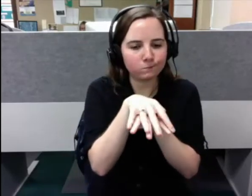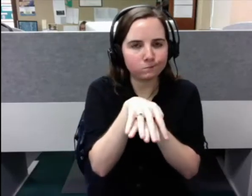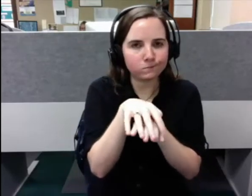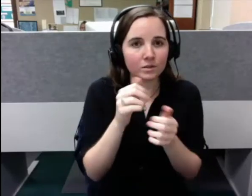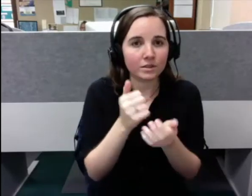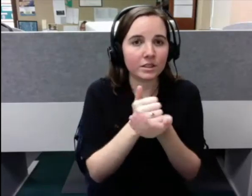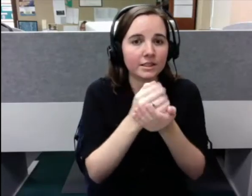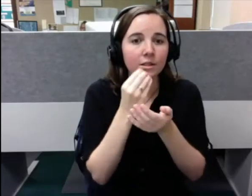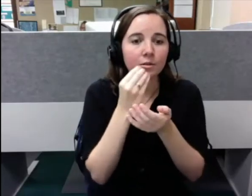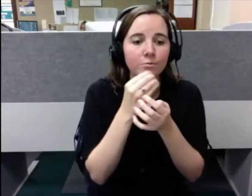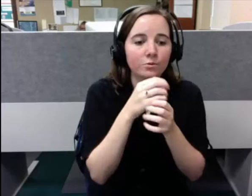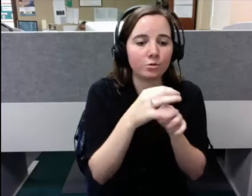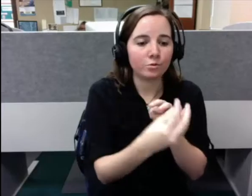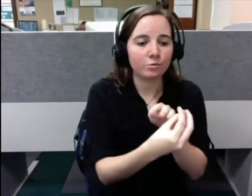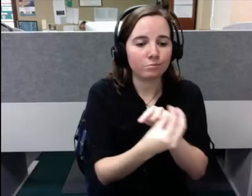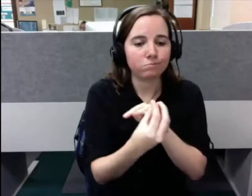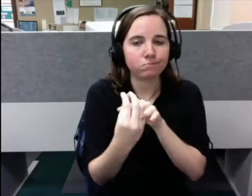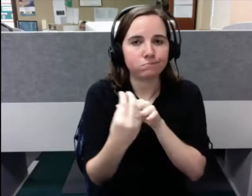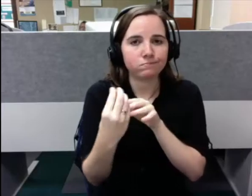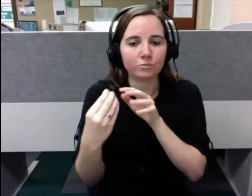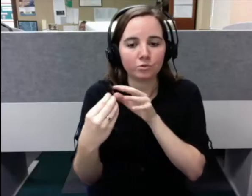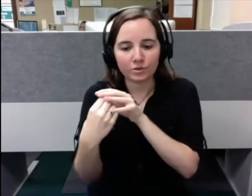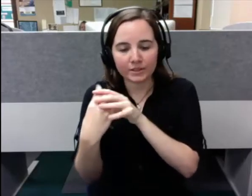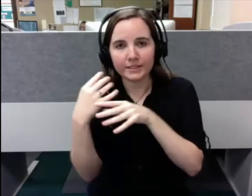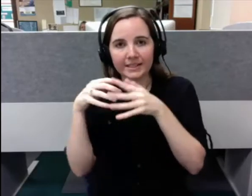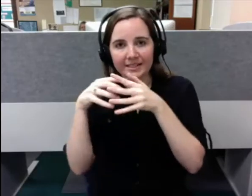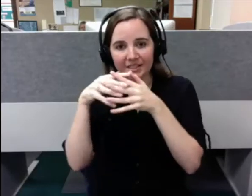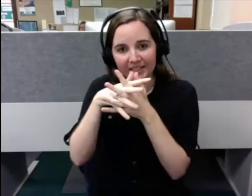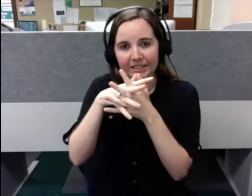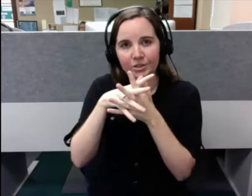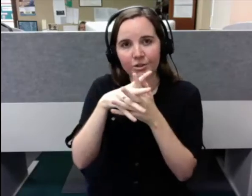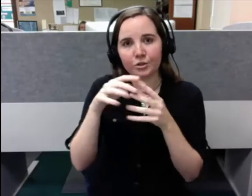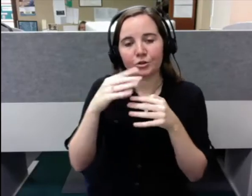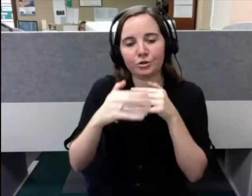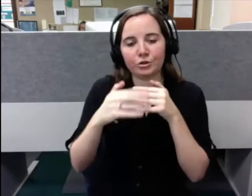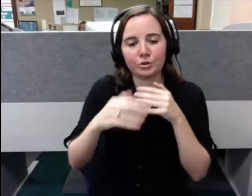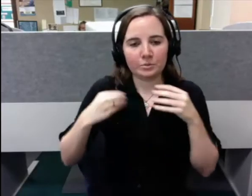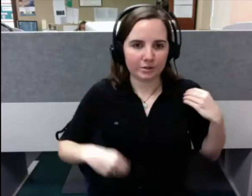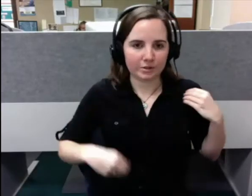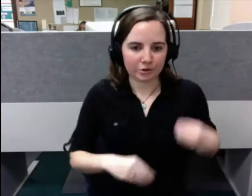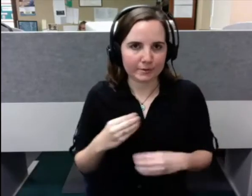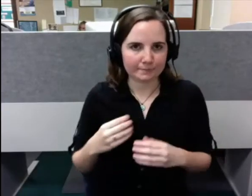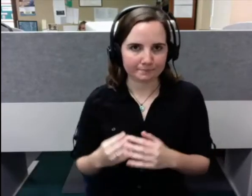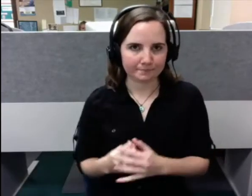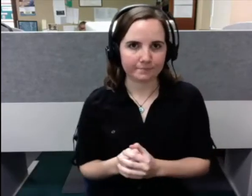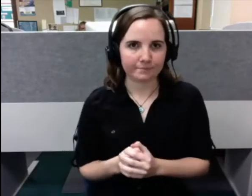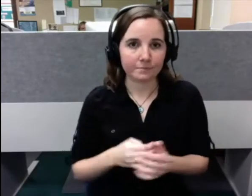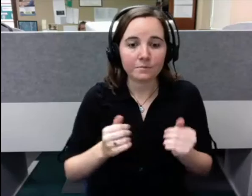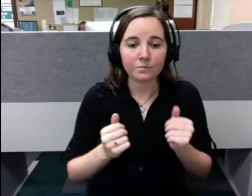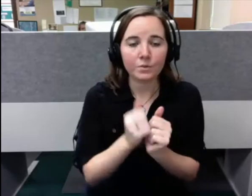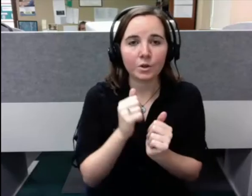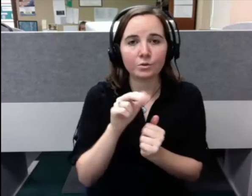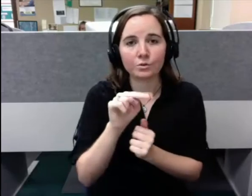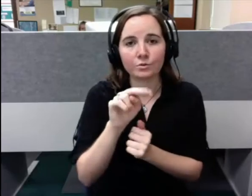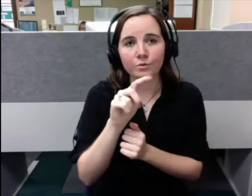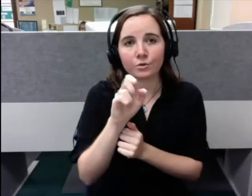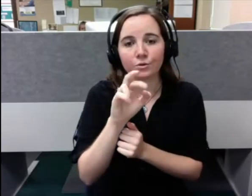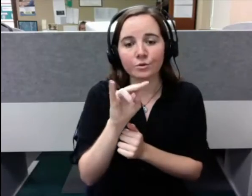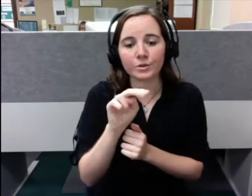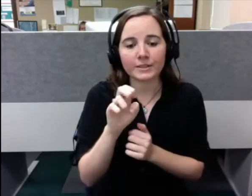your digestive system into the bloodstream. Technically, that's absorption. Most of the nutrients, most of the components of